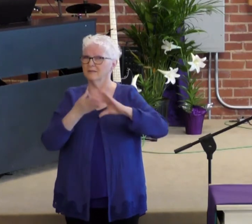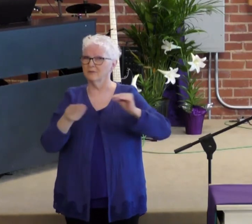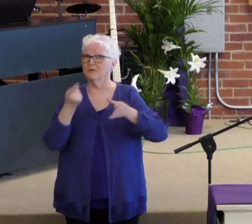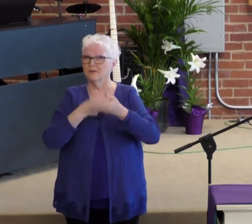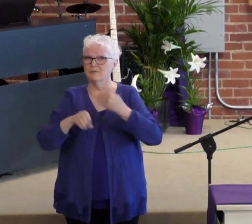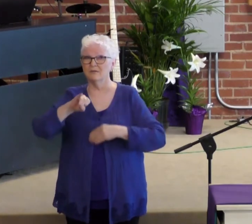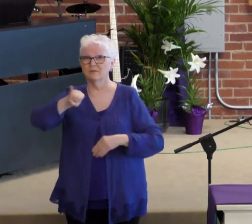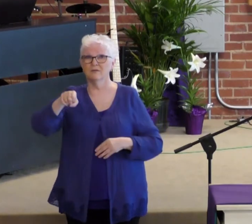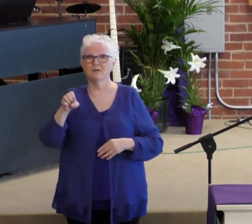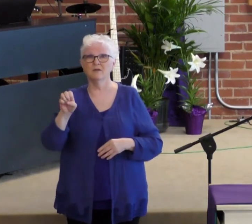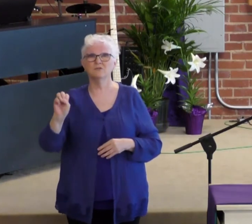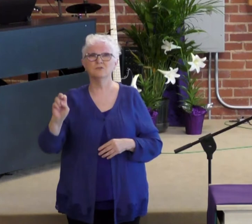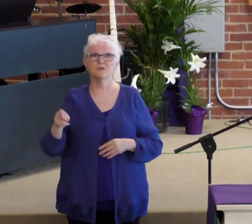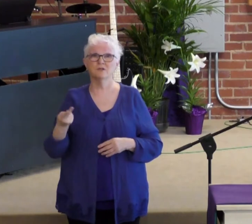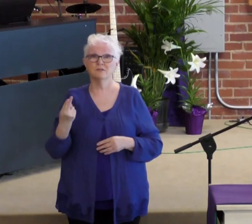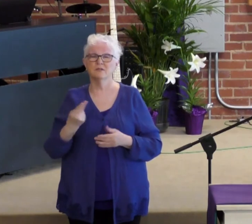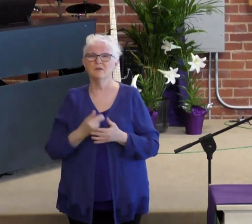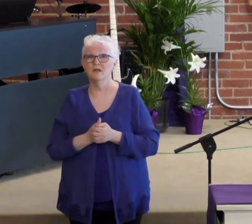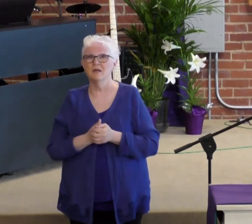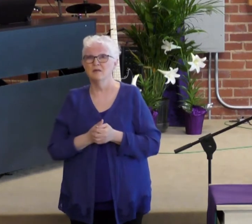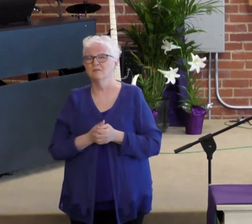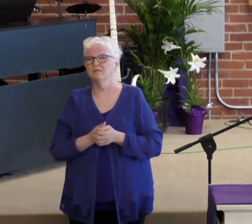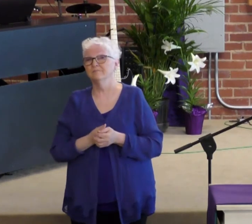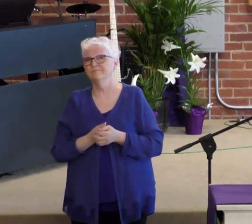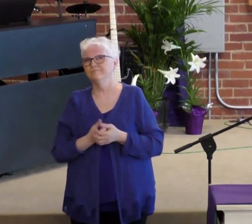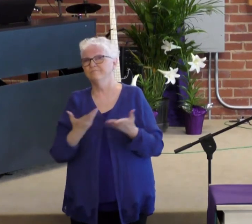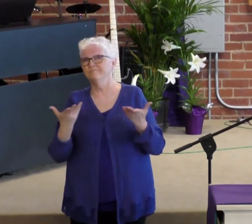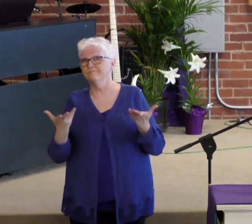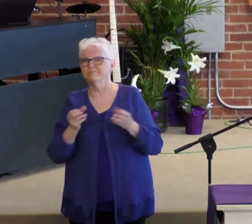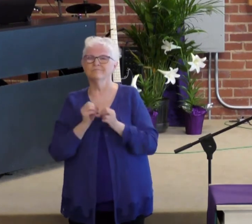Joseph apparently passed away during the